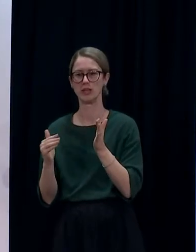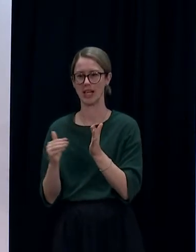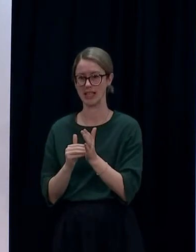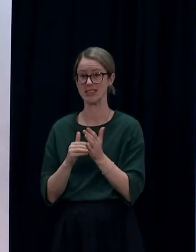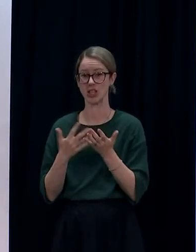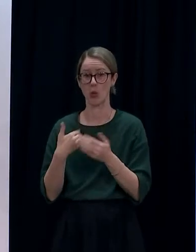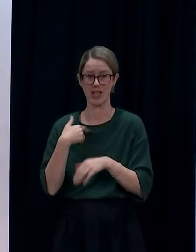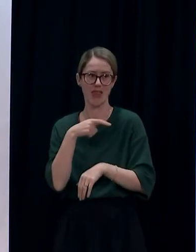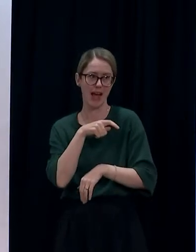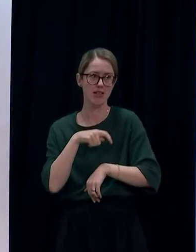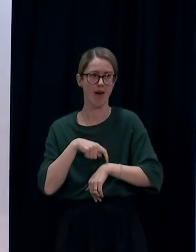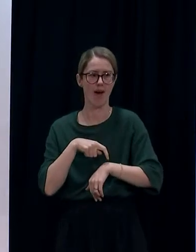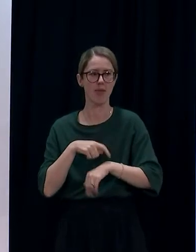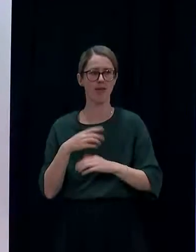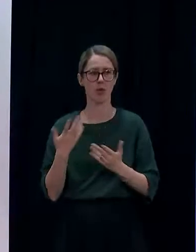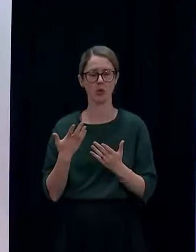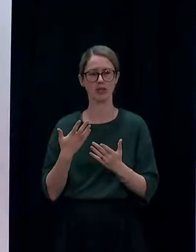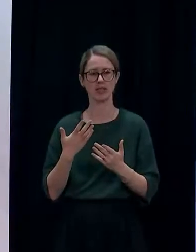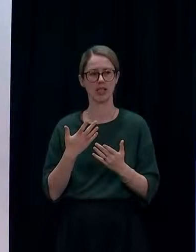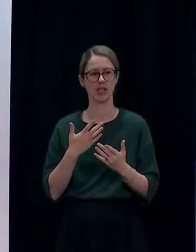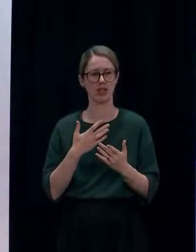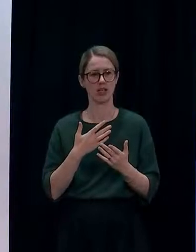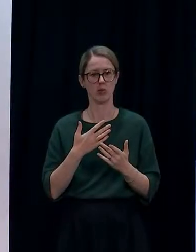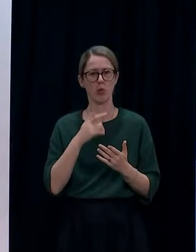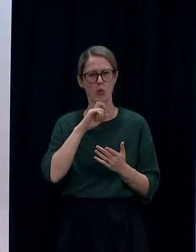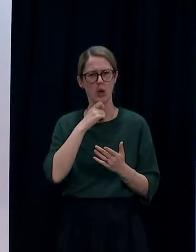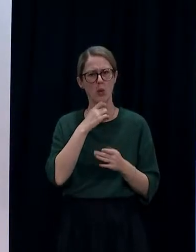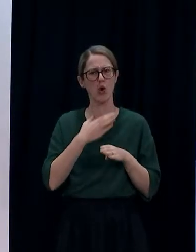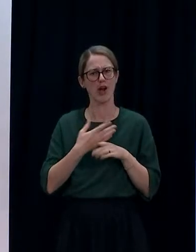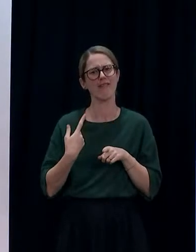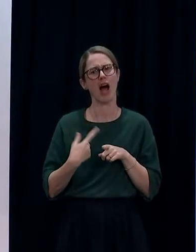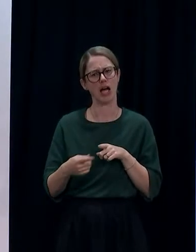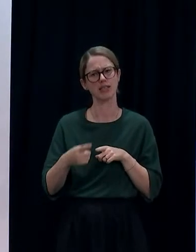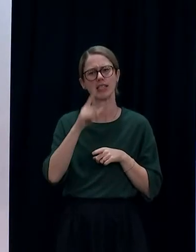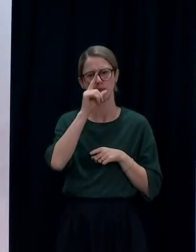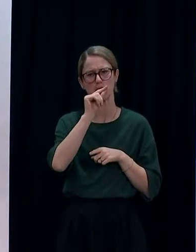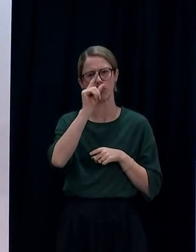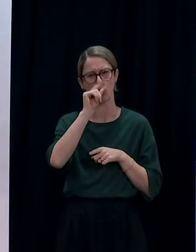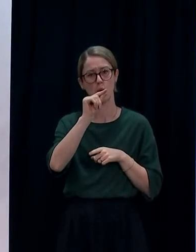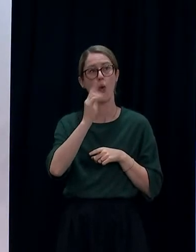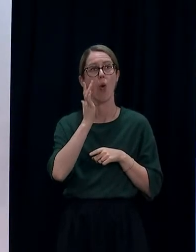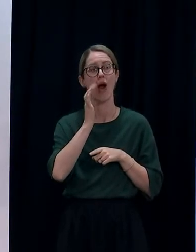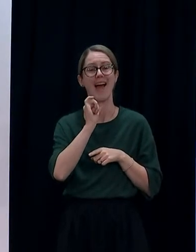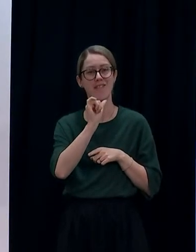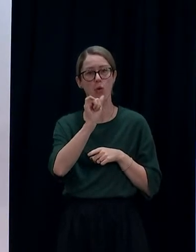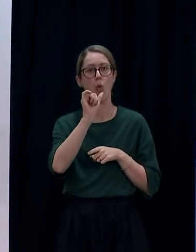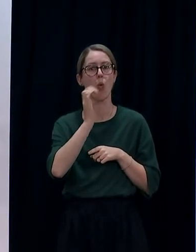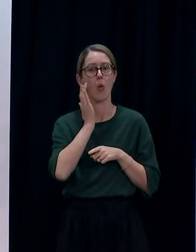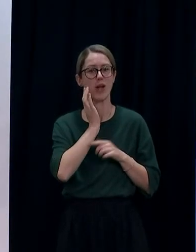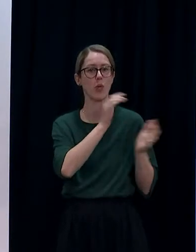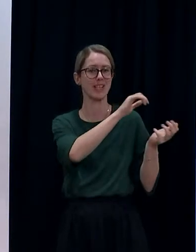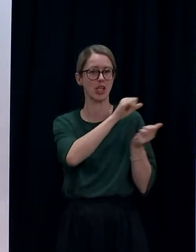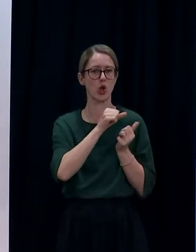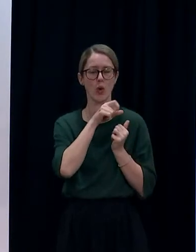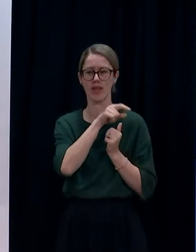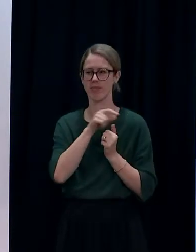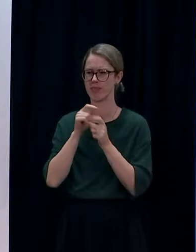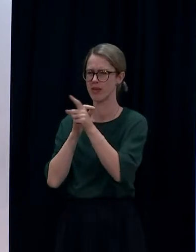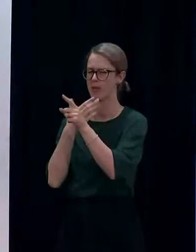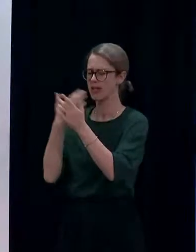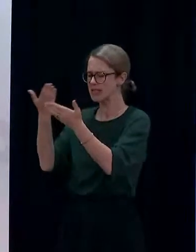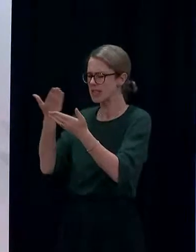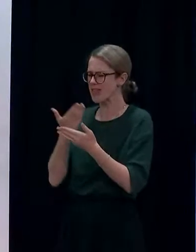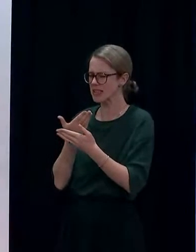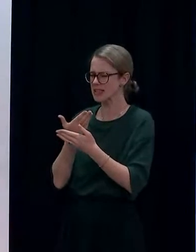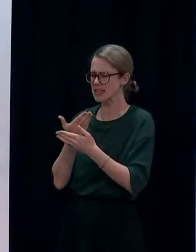and so obviously we would move as quickly as we possibly could if and when we secure a vaccine to bring it in. Can you give us some idea of